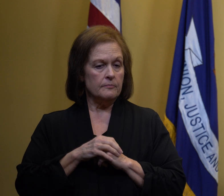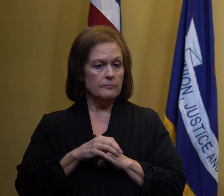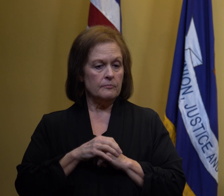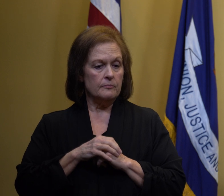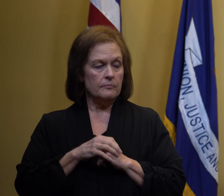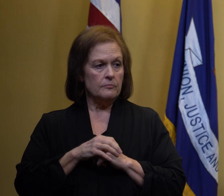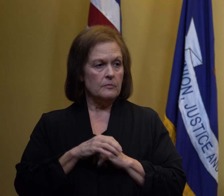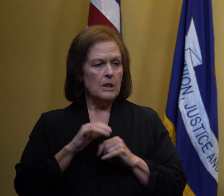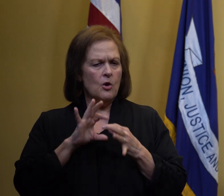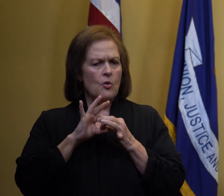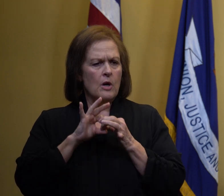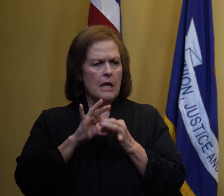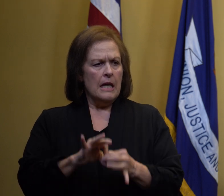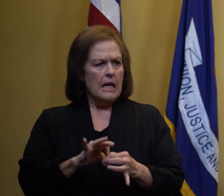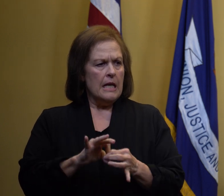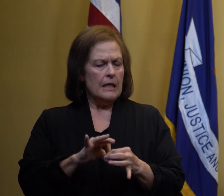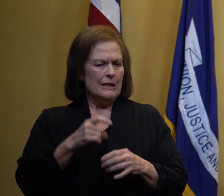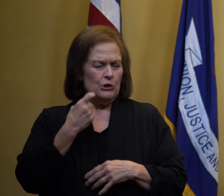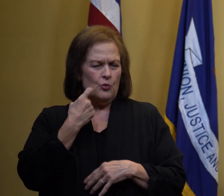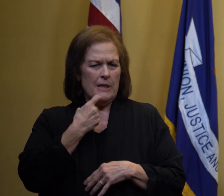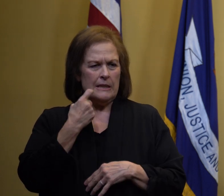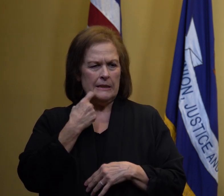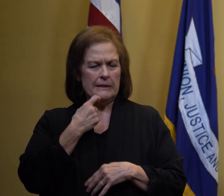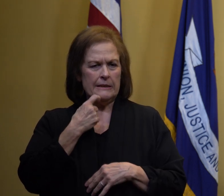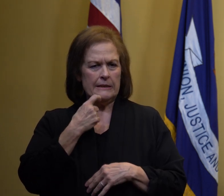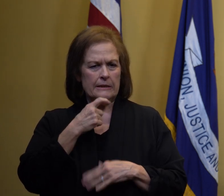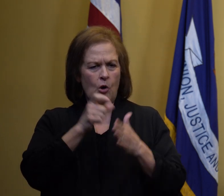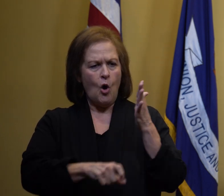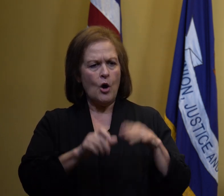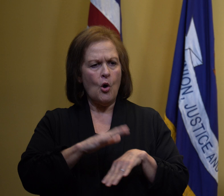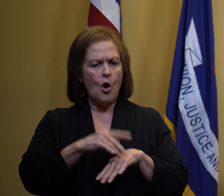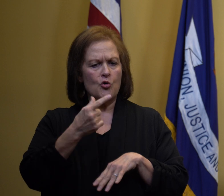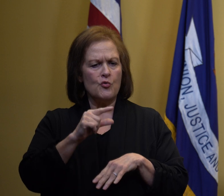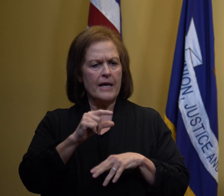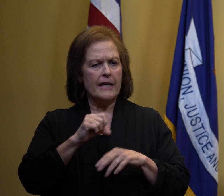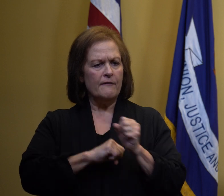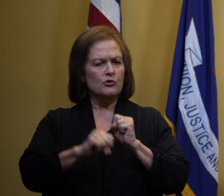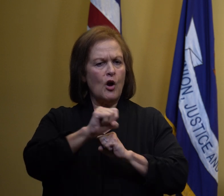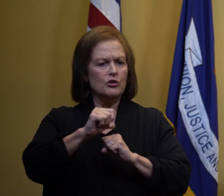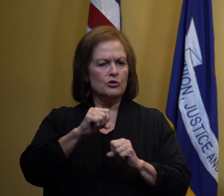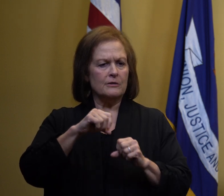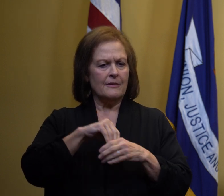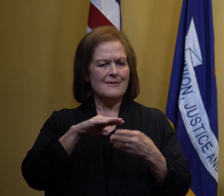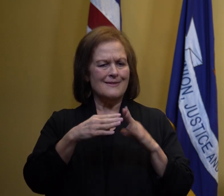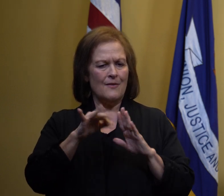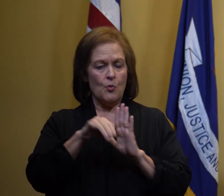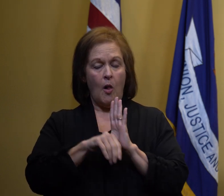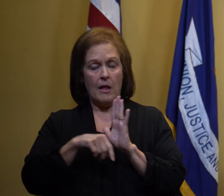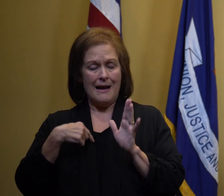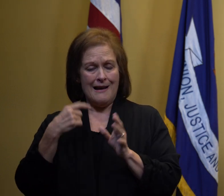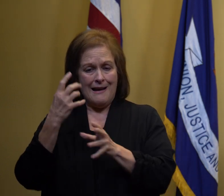Now this was in regards to a most recent article relative to green infrastructure in the city of New Orleans. And I